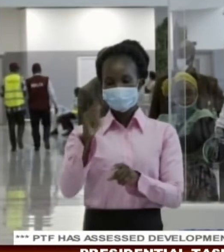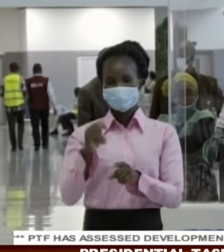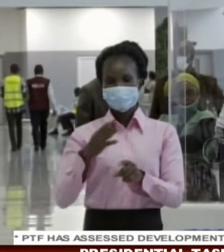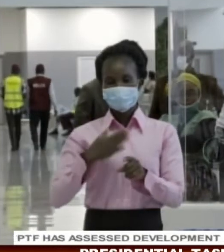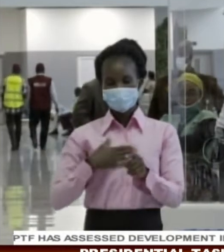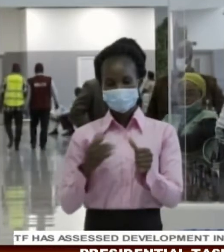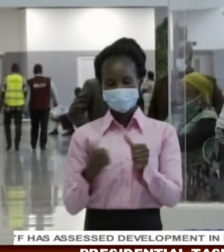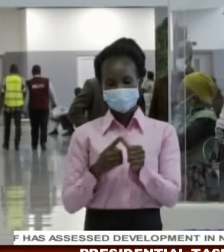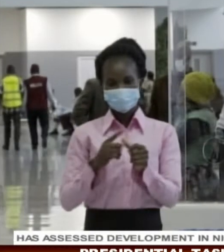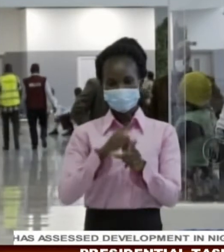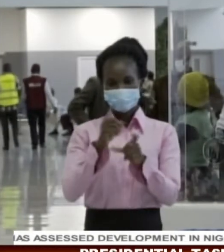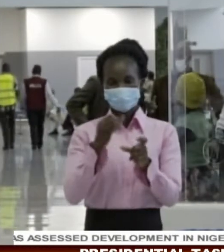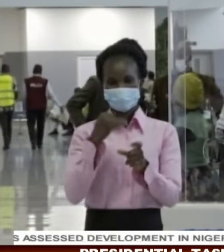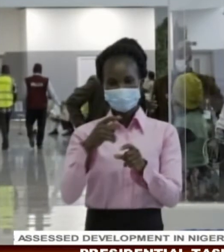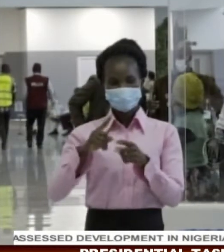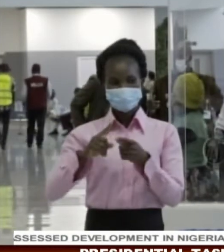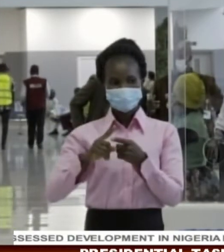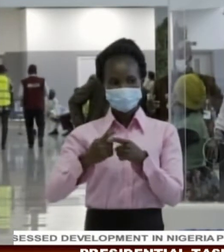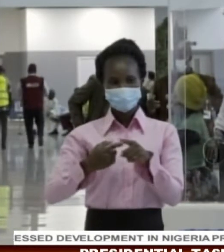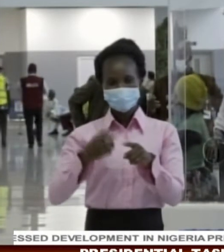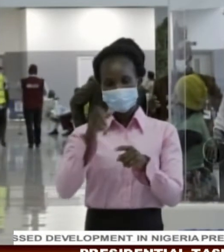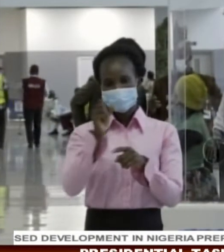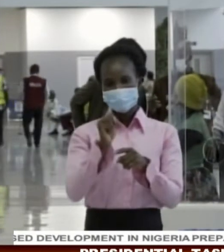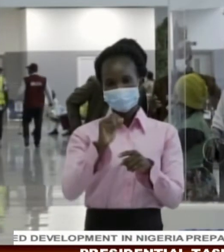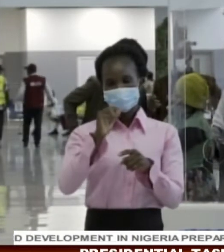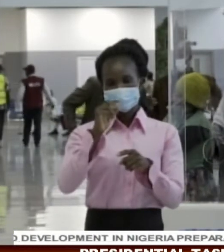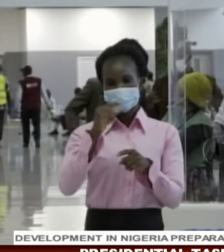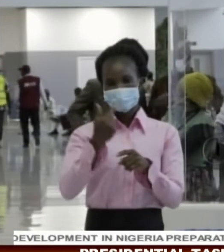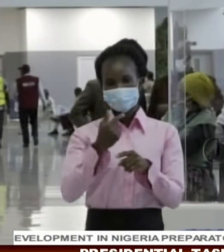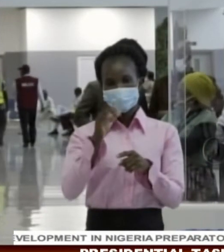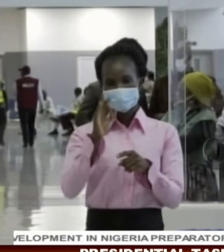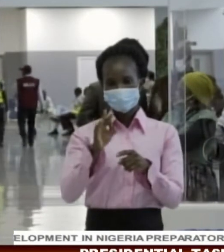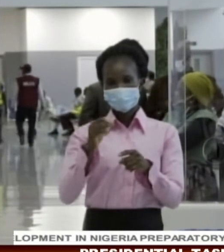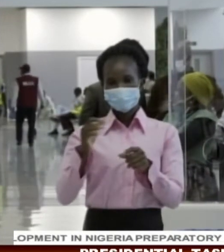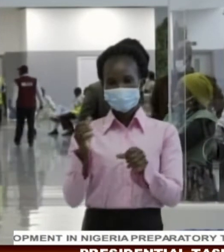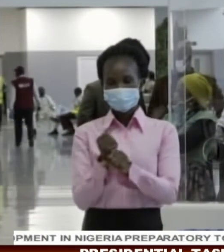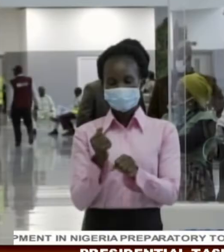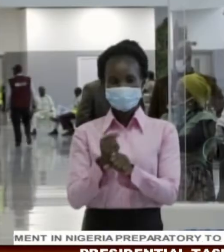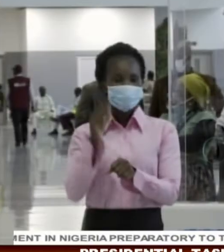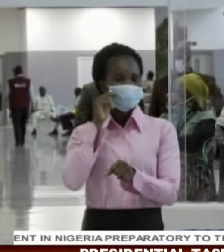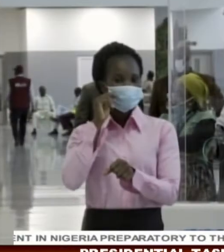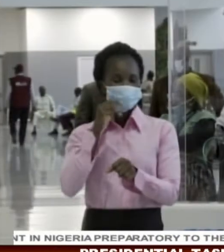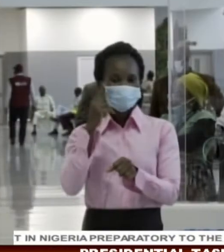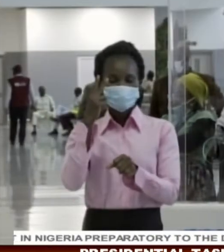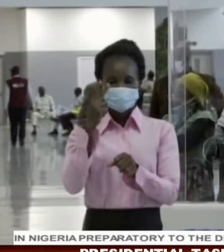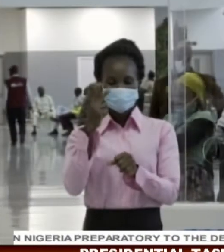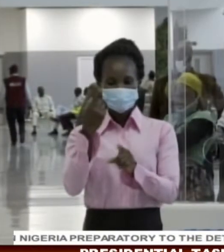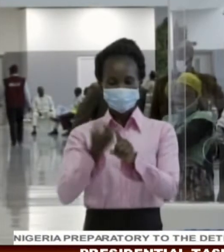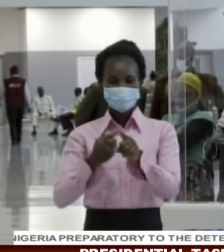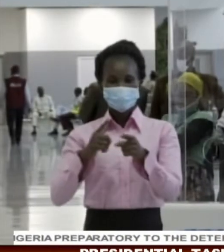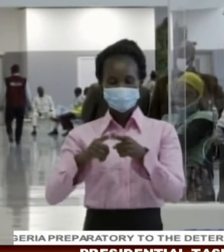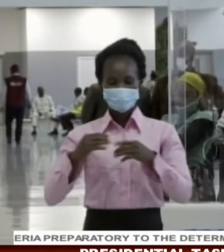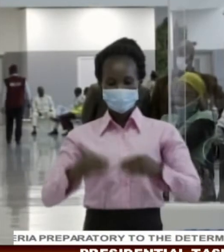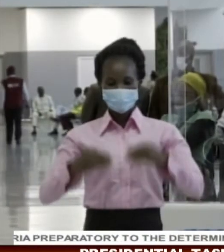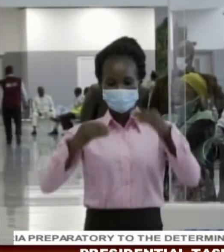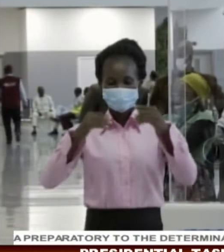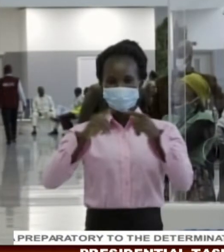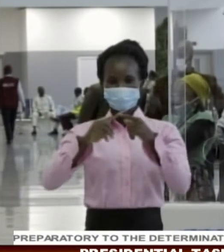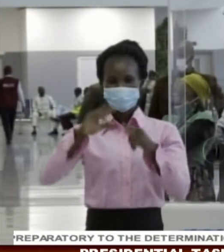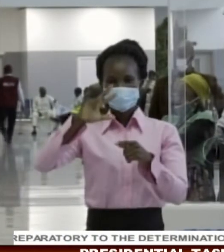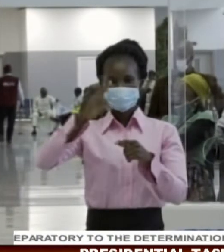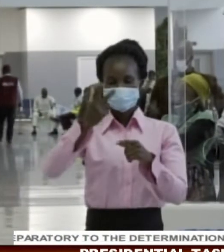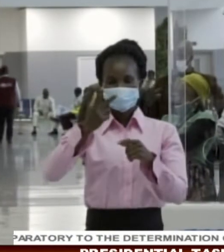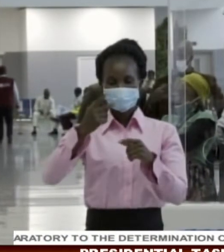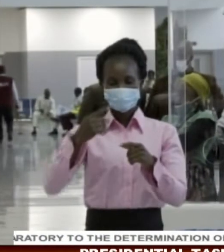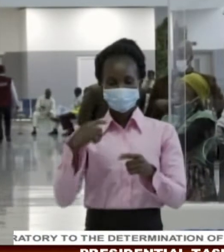SGF, sir. Clearly, it took Nigeria more than 2 months to advance to this third phase of the gradual easing